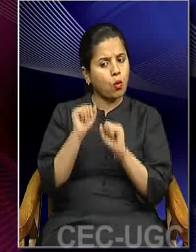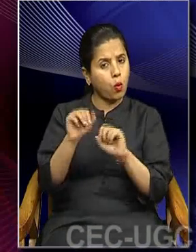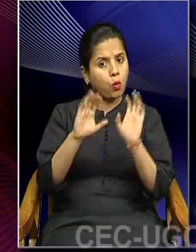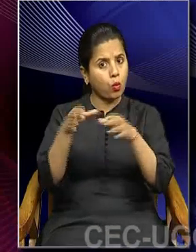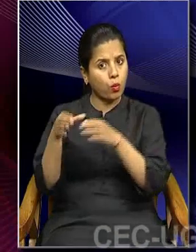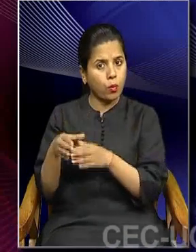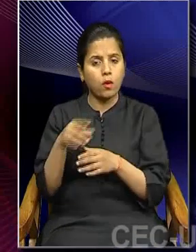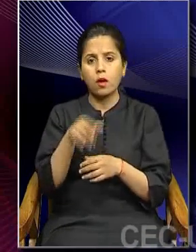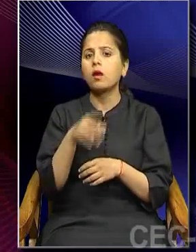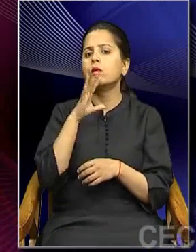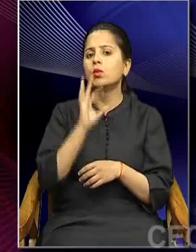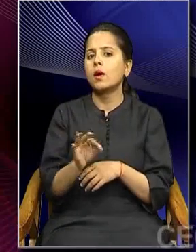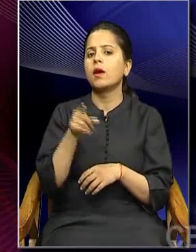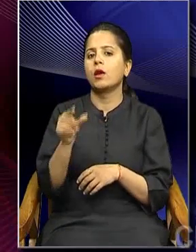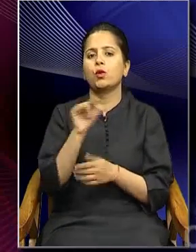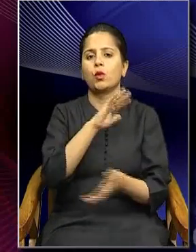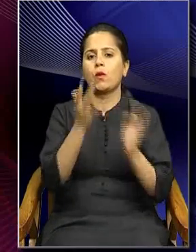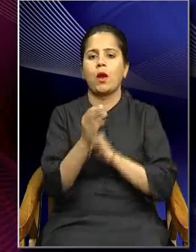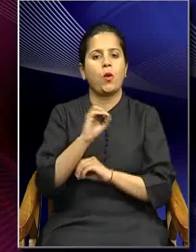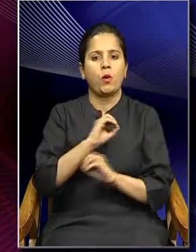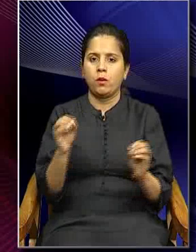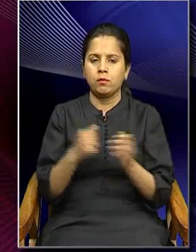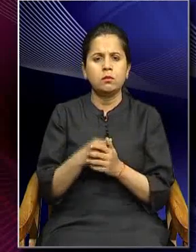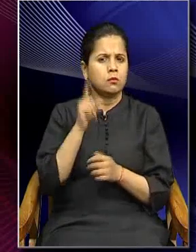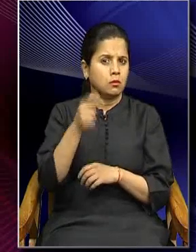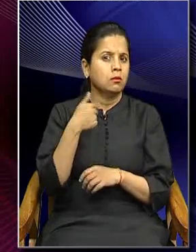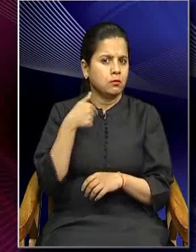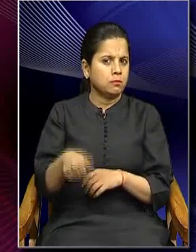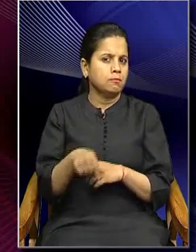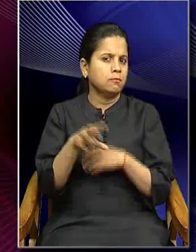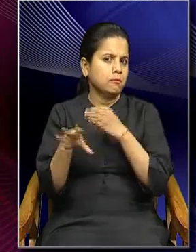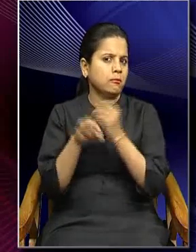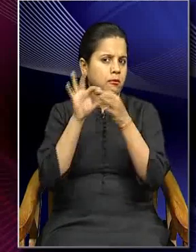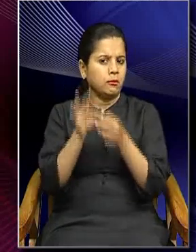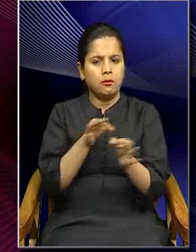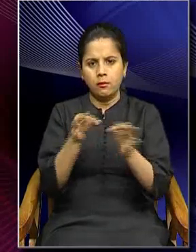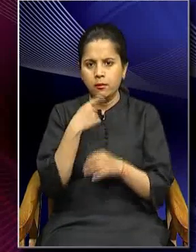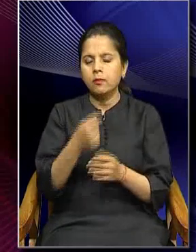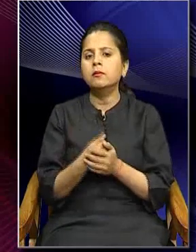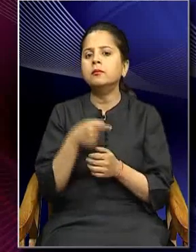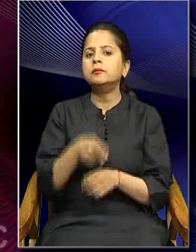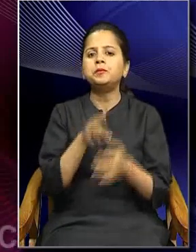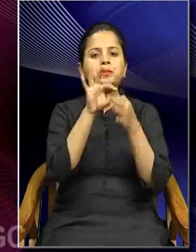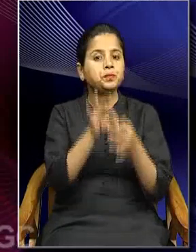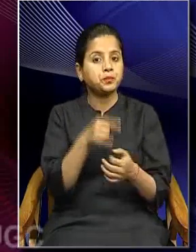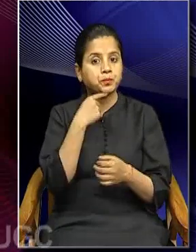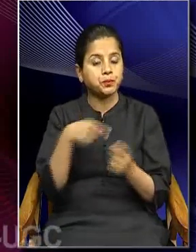is not a real universal. I must add a rider here that with regard to this condition, there